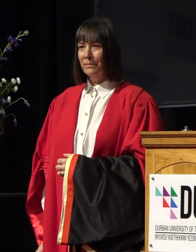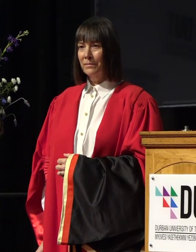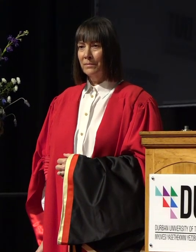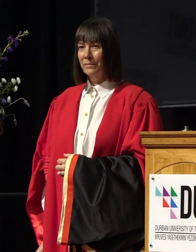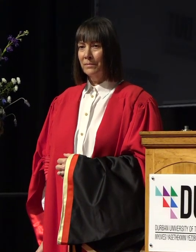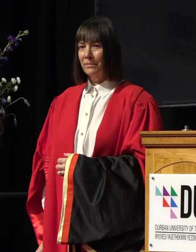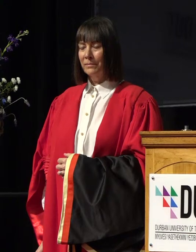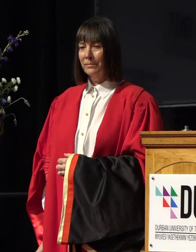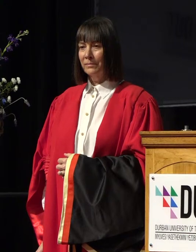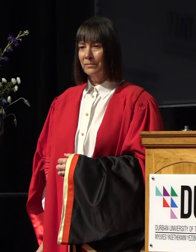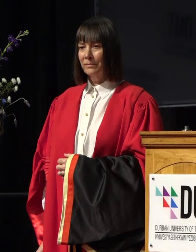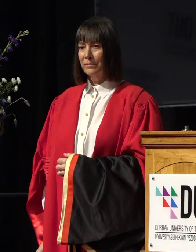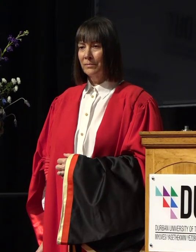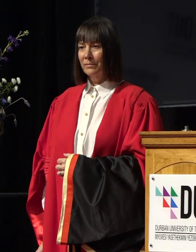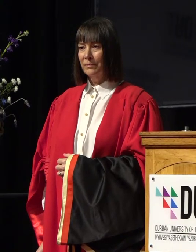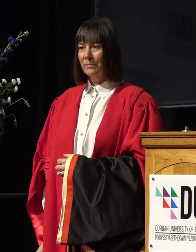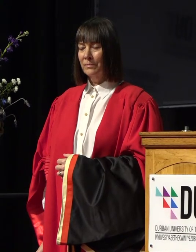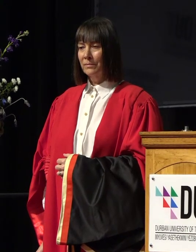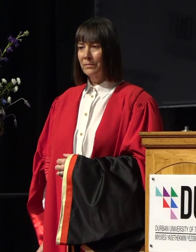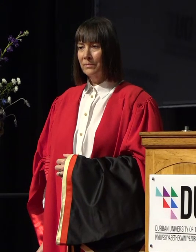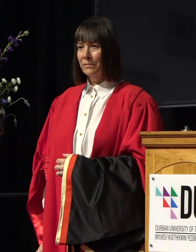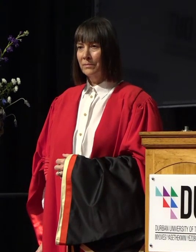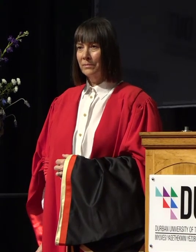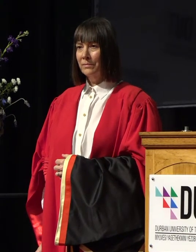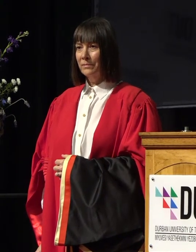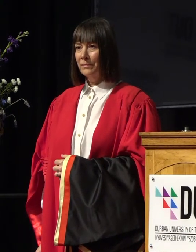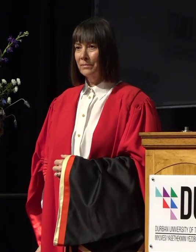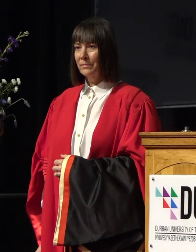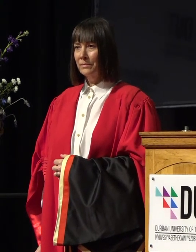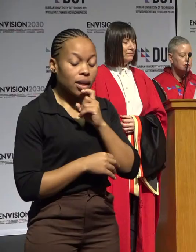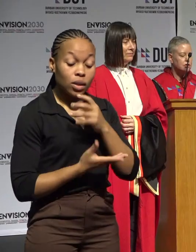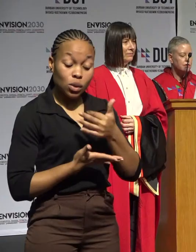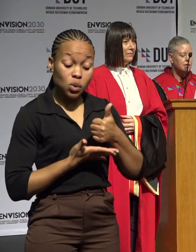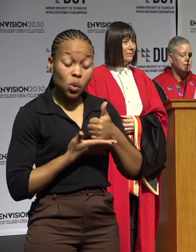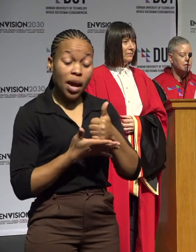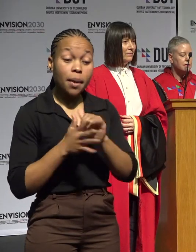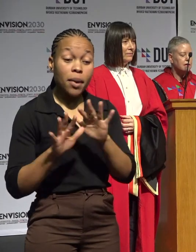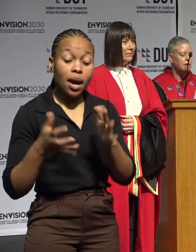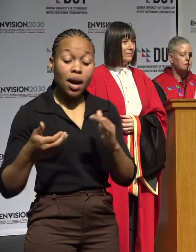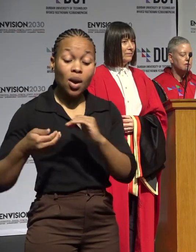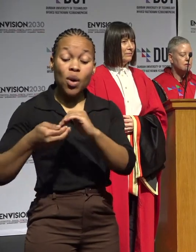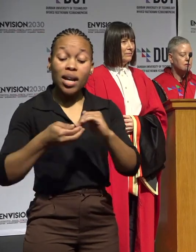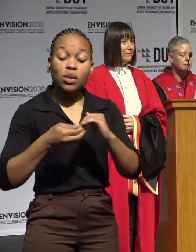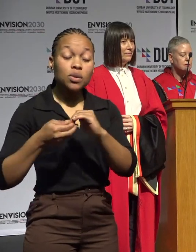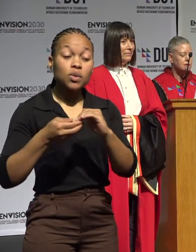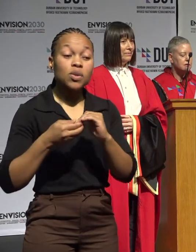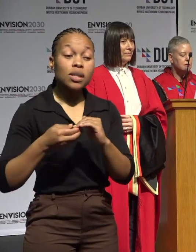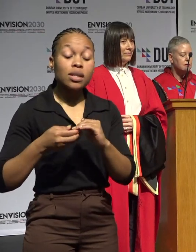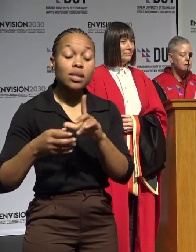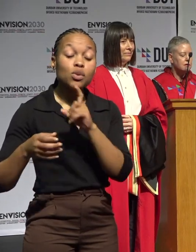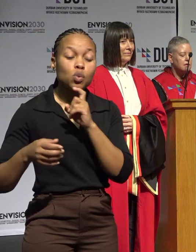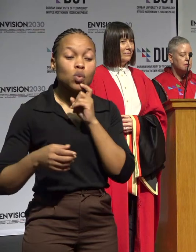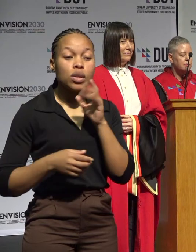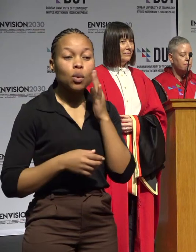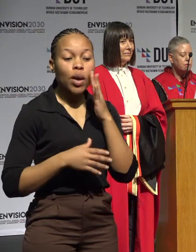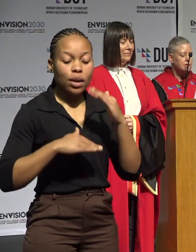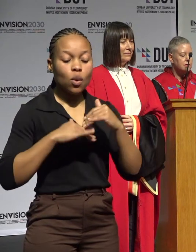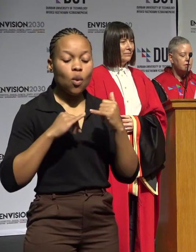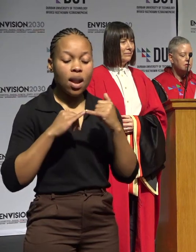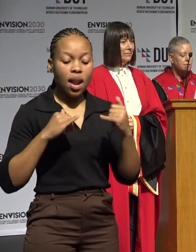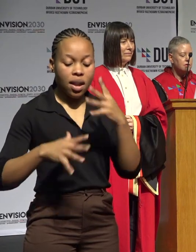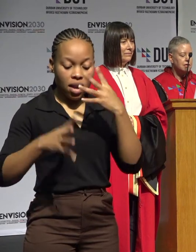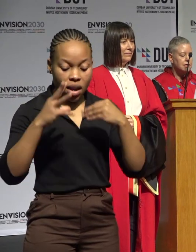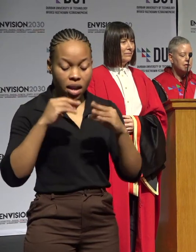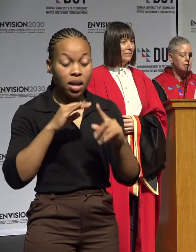theoretical relations can help to comprehend how agency plays out during these encounters. The